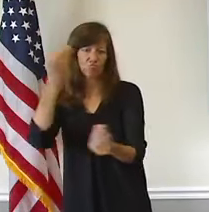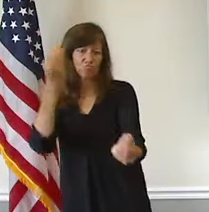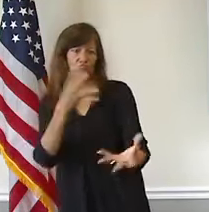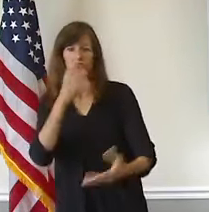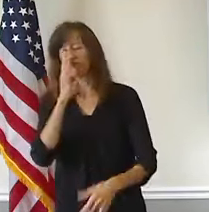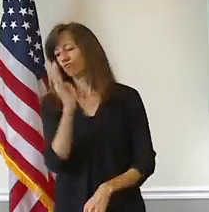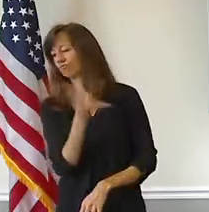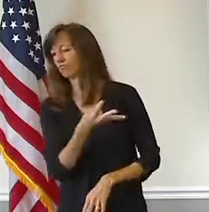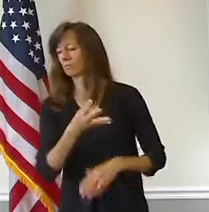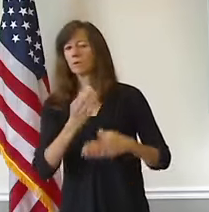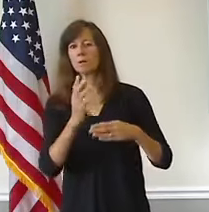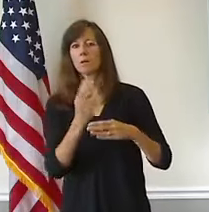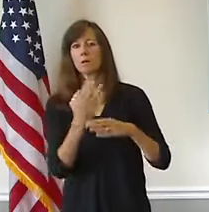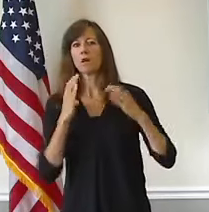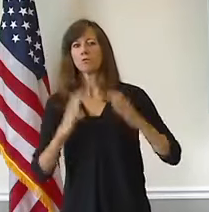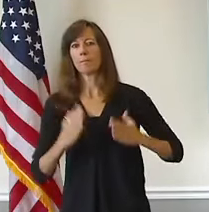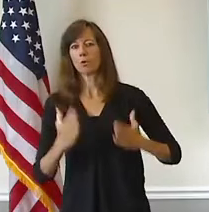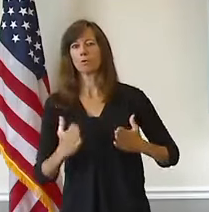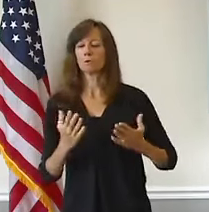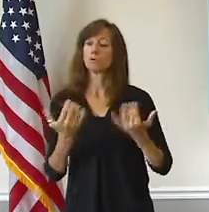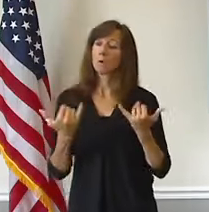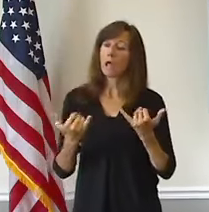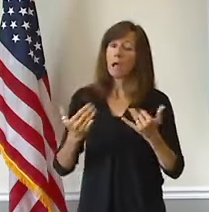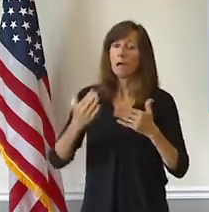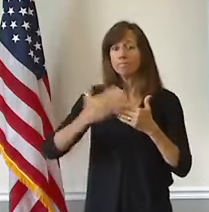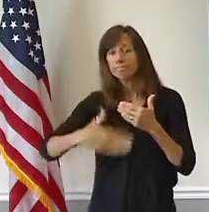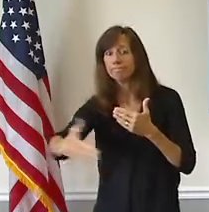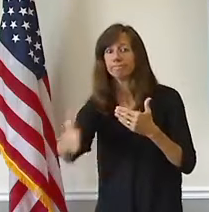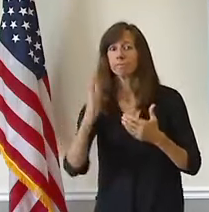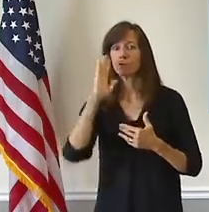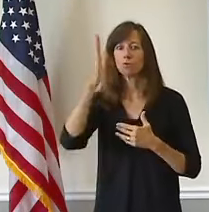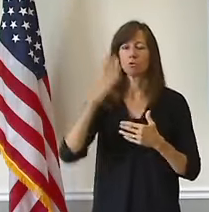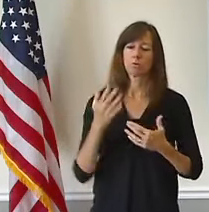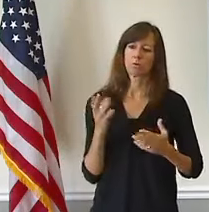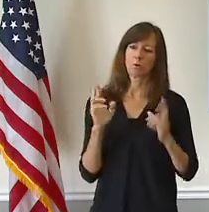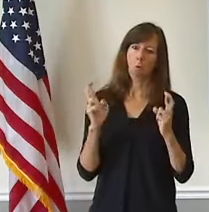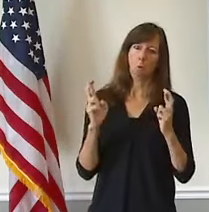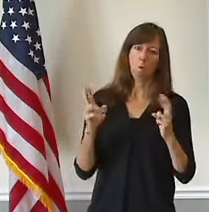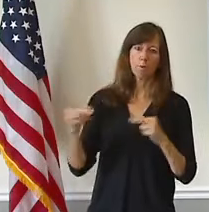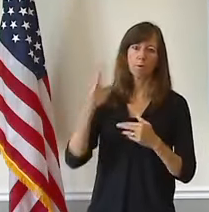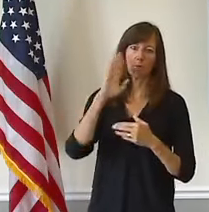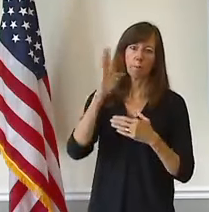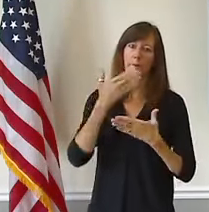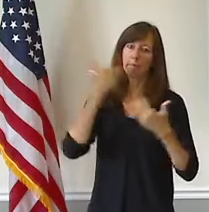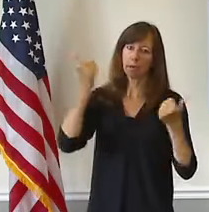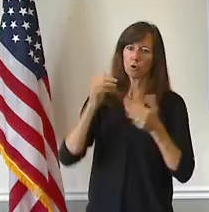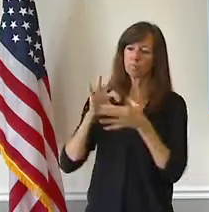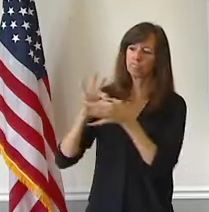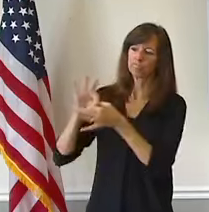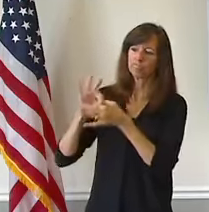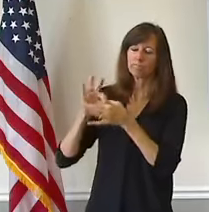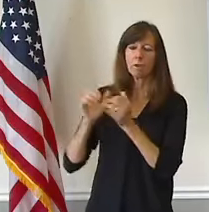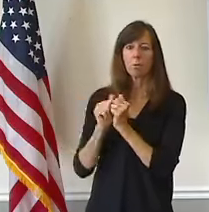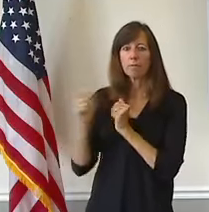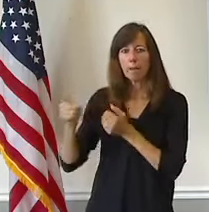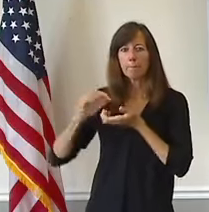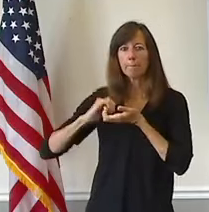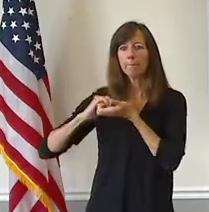can build the relationship with Optimum to be a better contact and and conduit for you. But